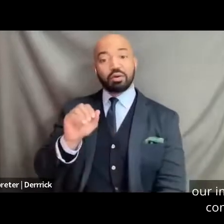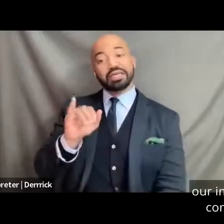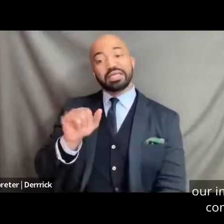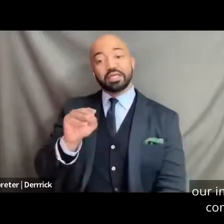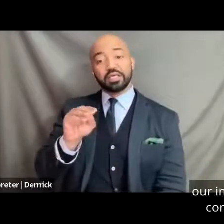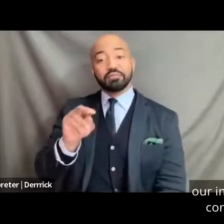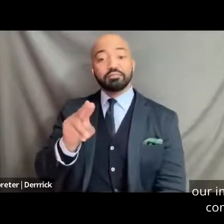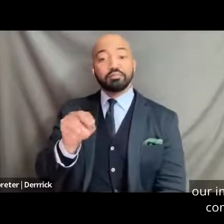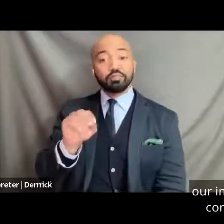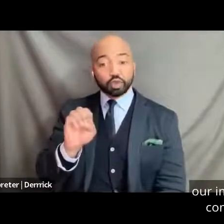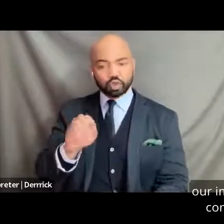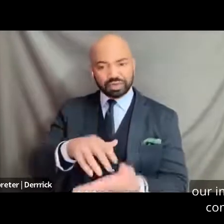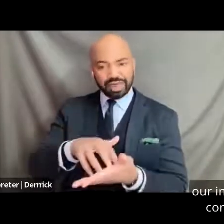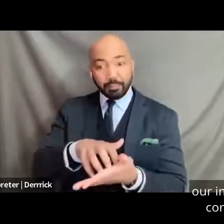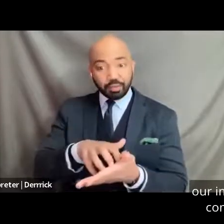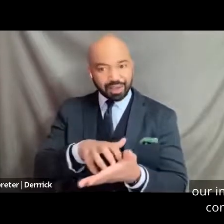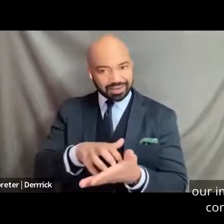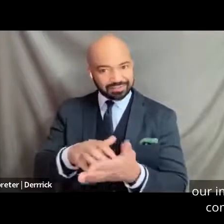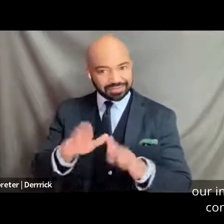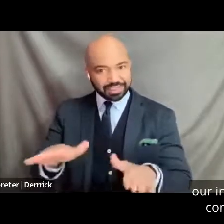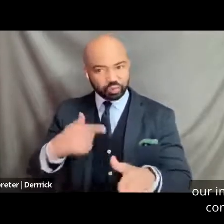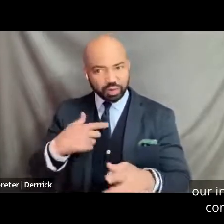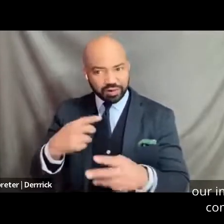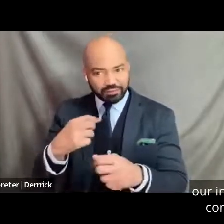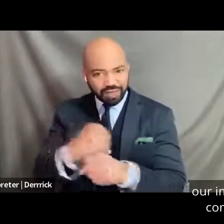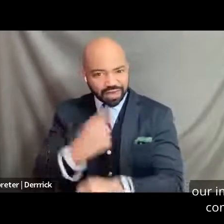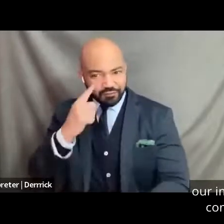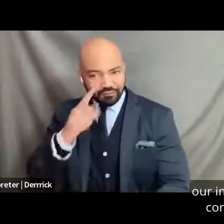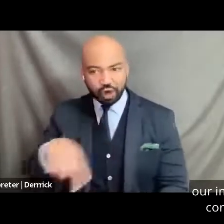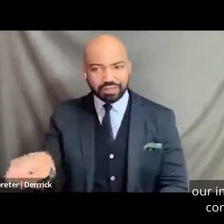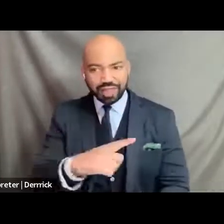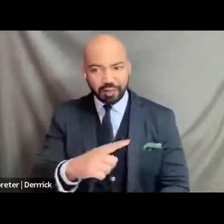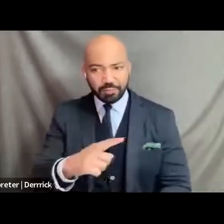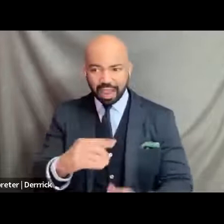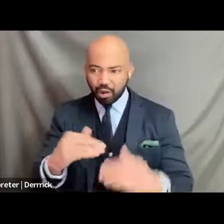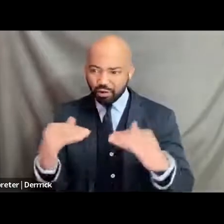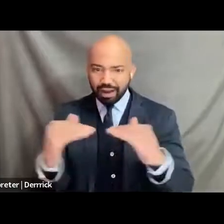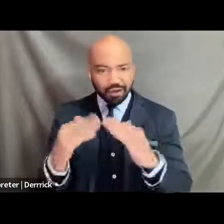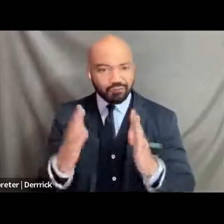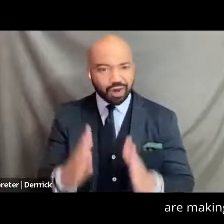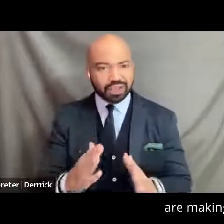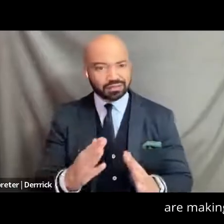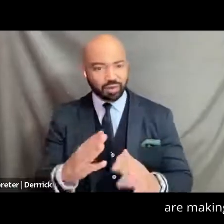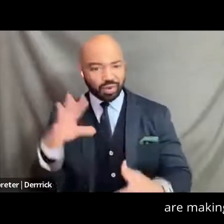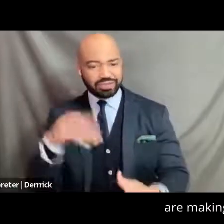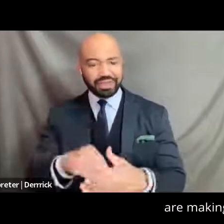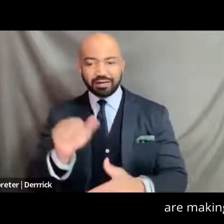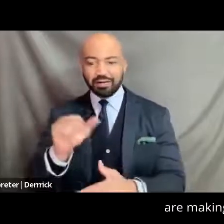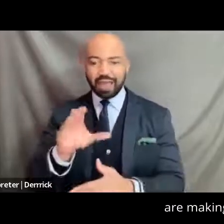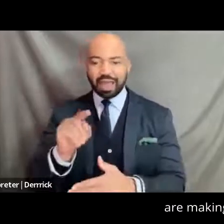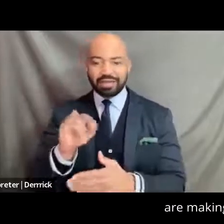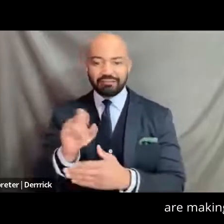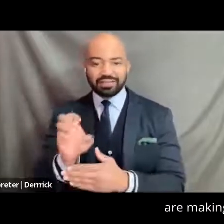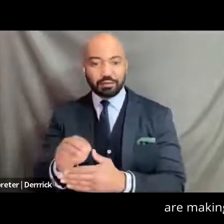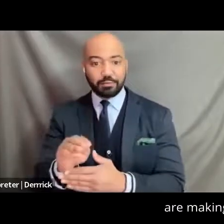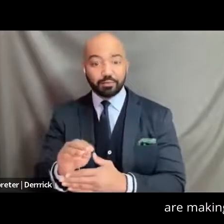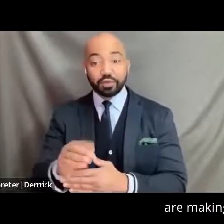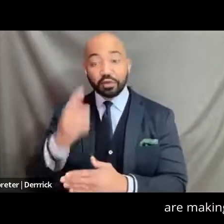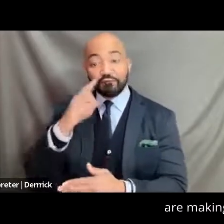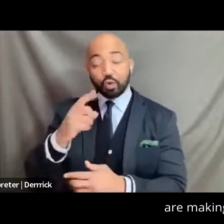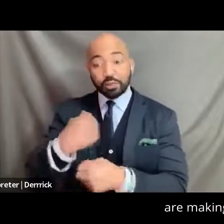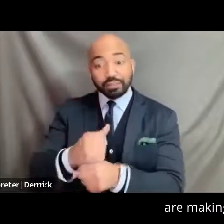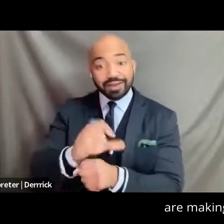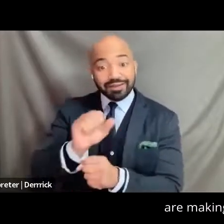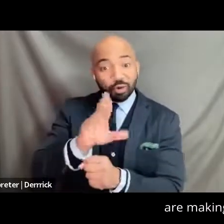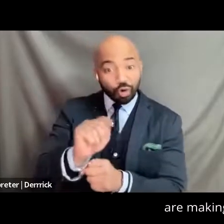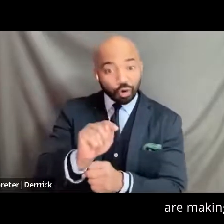immunocompromised comrades um in activism in in art making as a